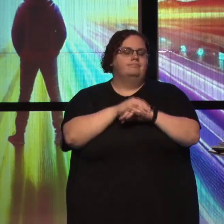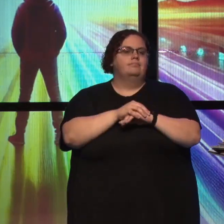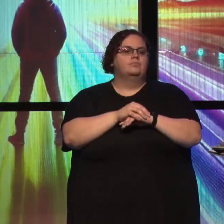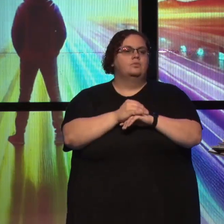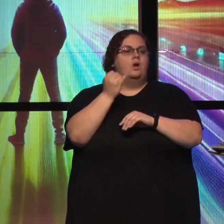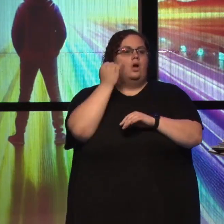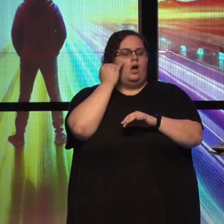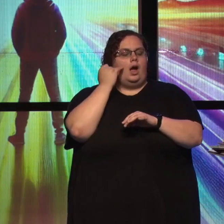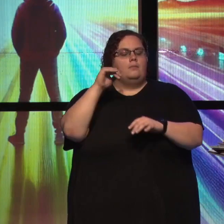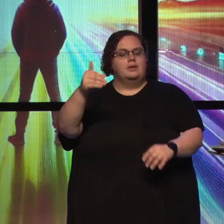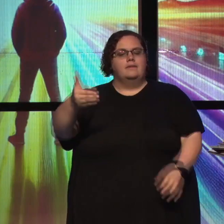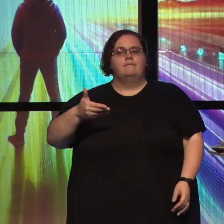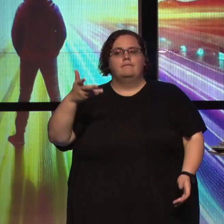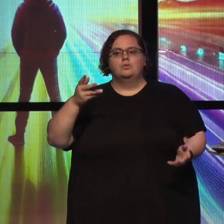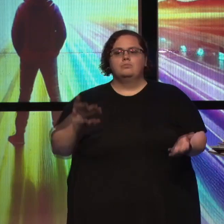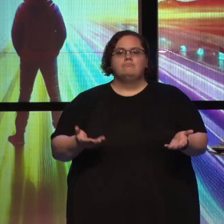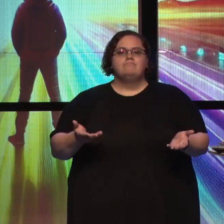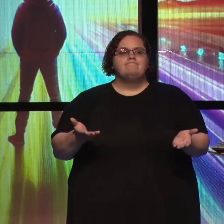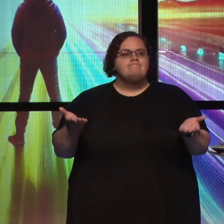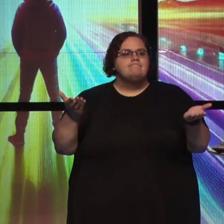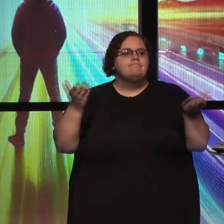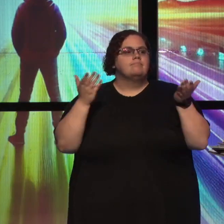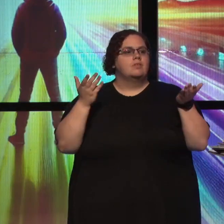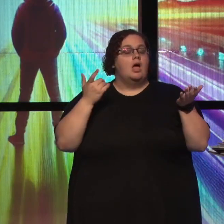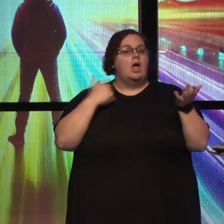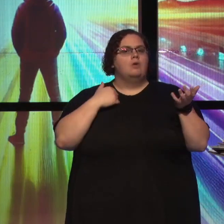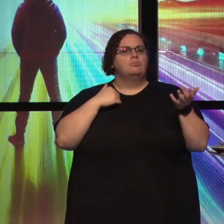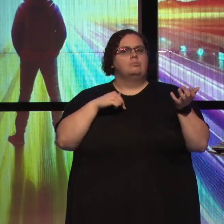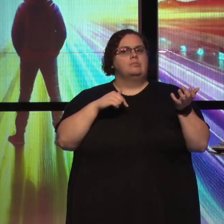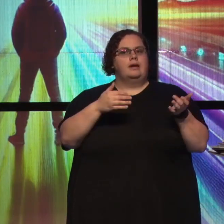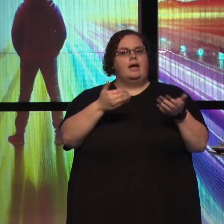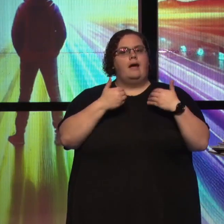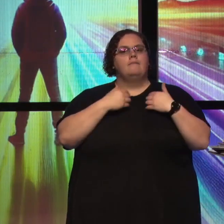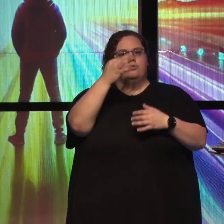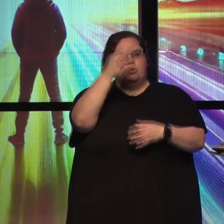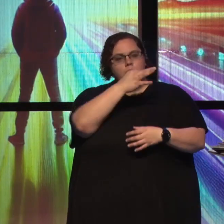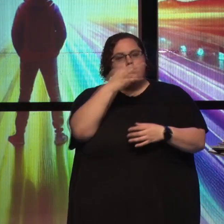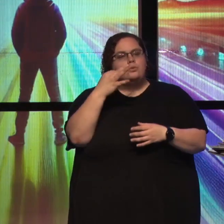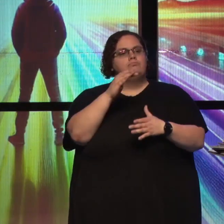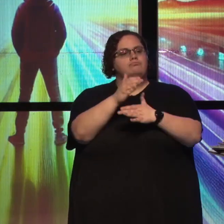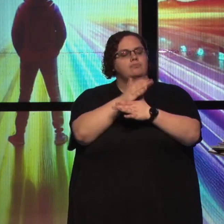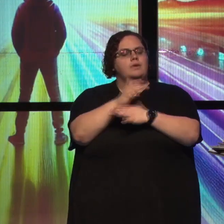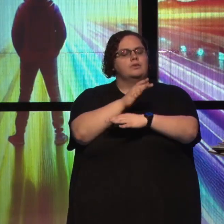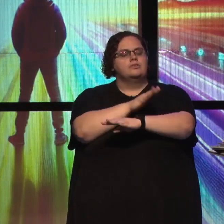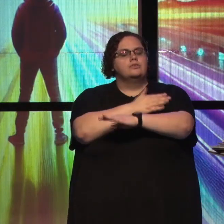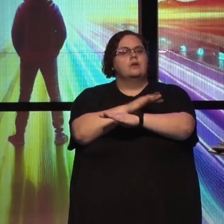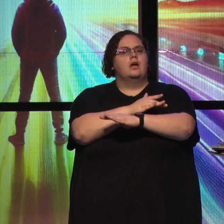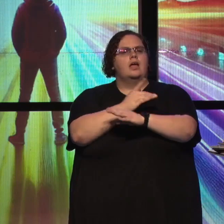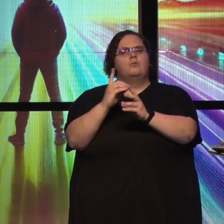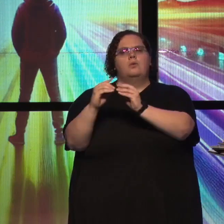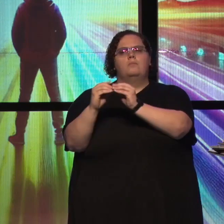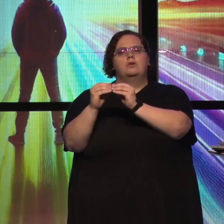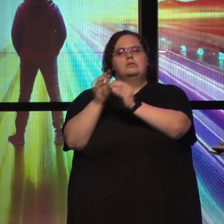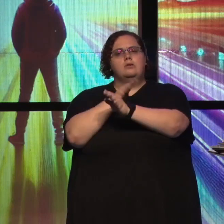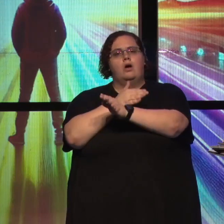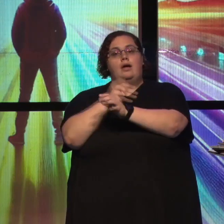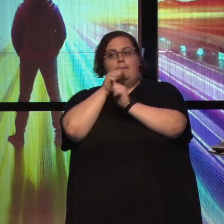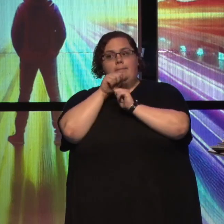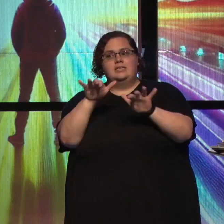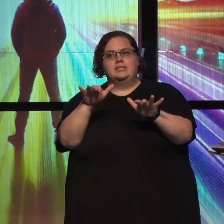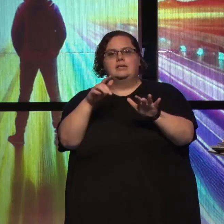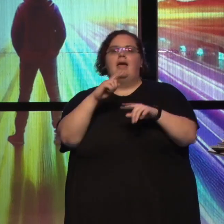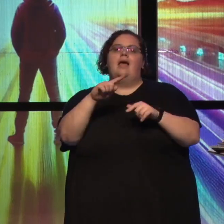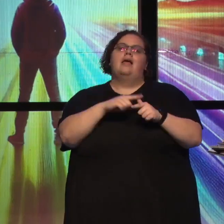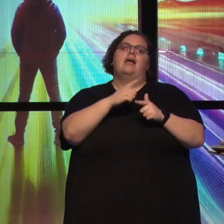stand as we have communion. We share this song. And then we've got one more song, a blessing, and we'll get you out of here.